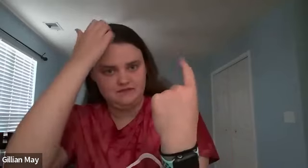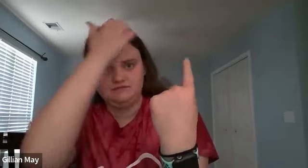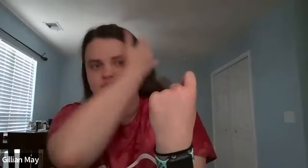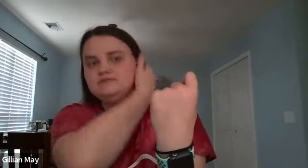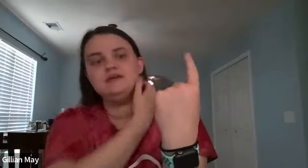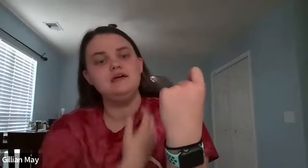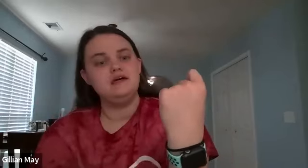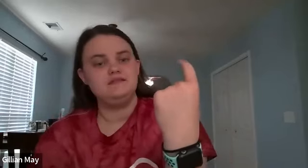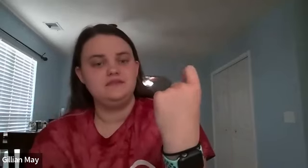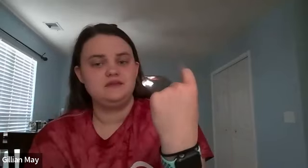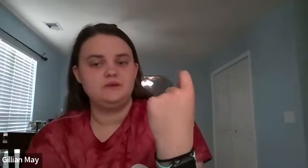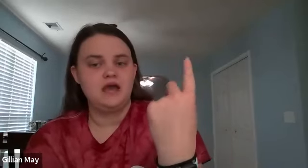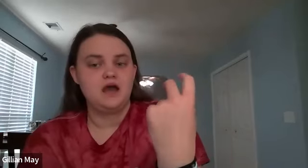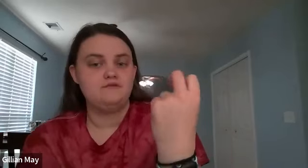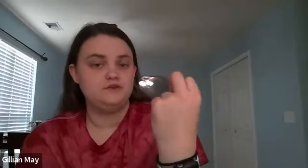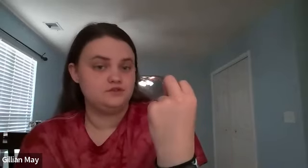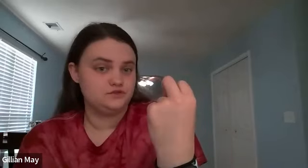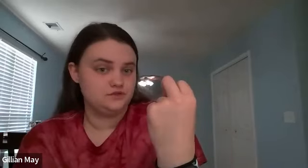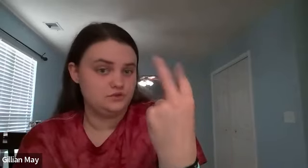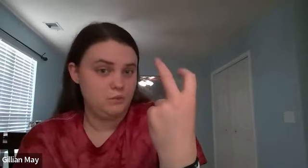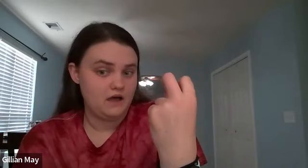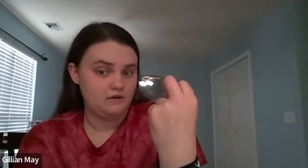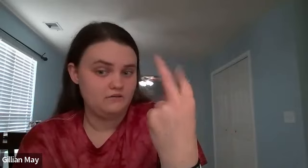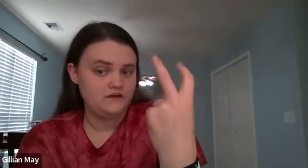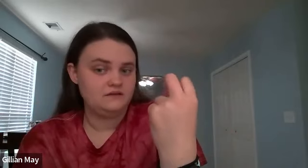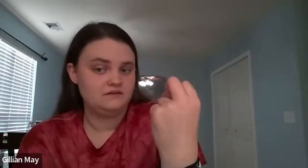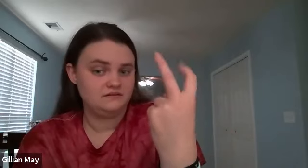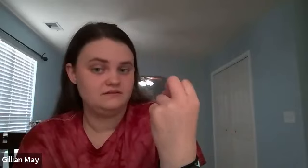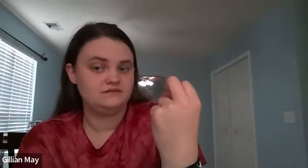11. Then we have 12.